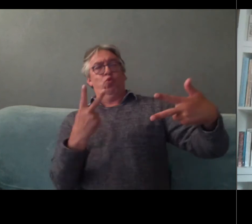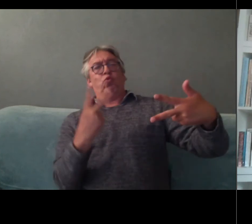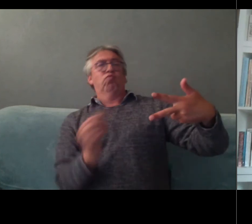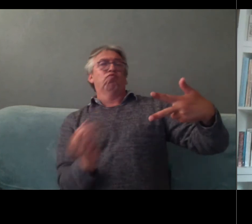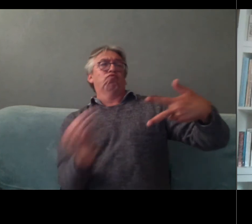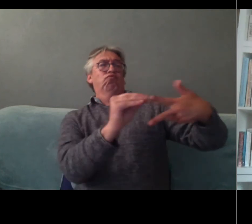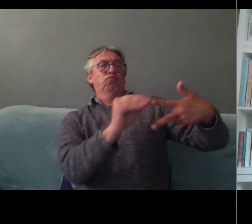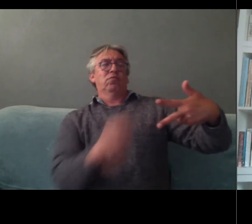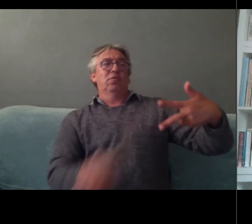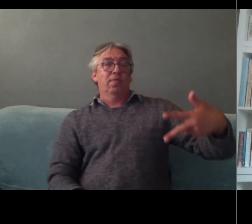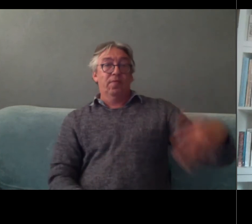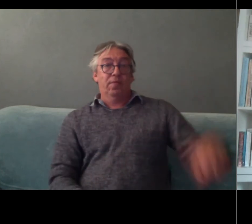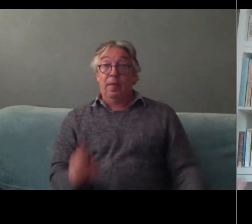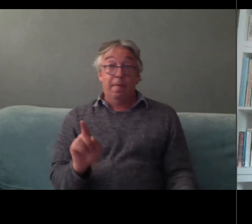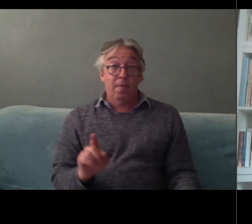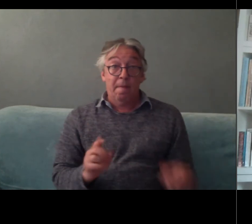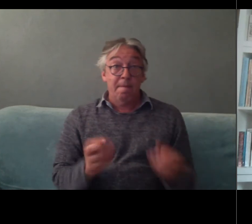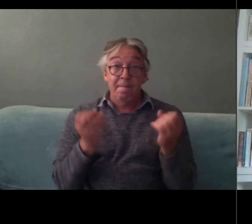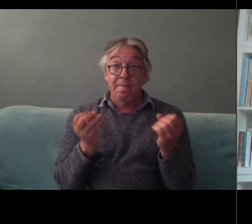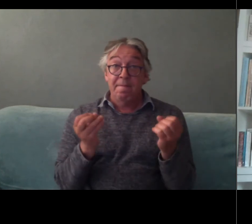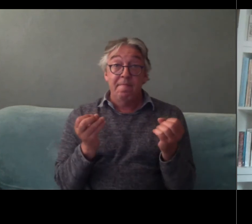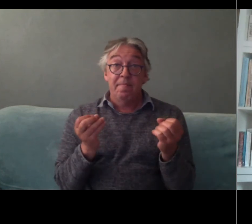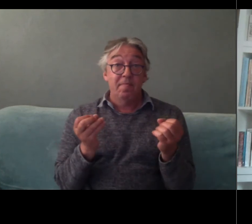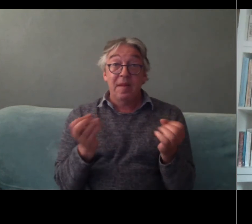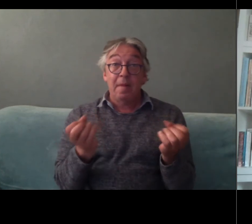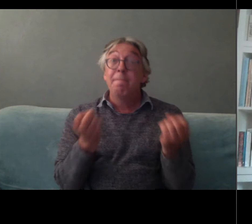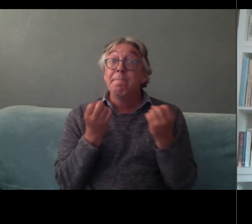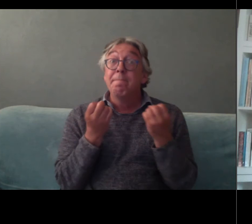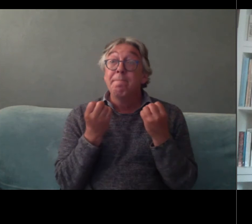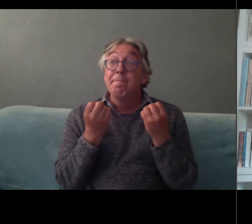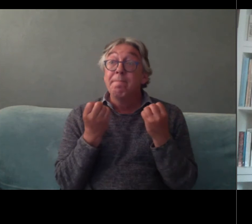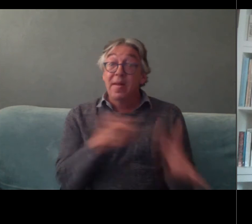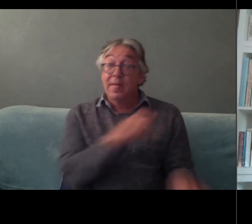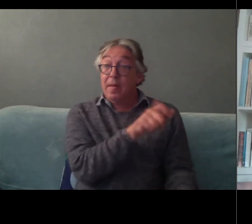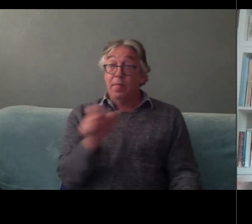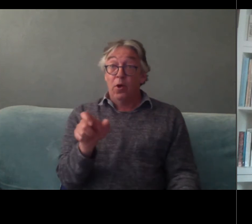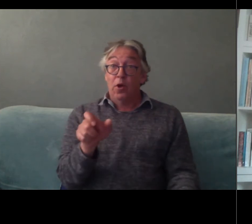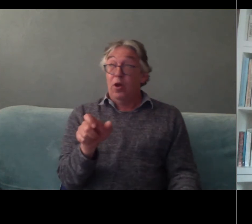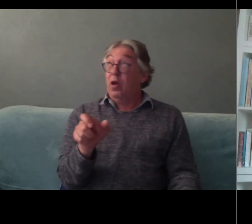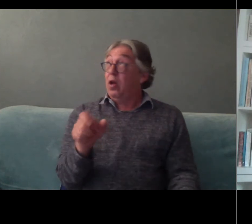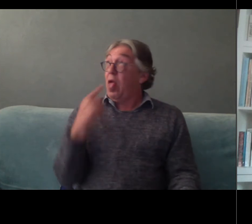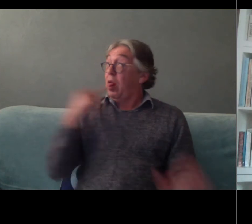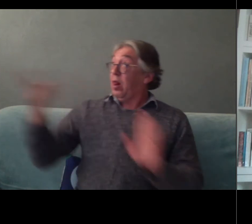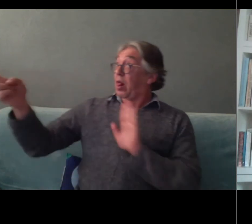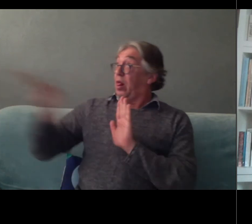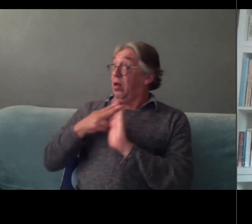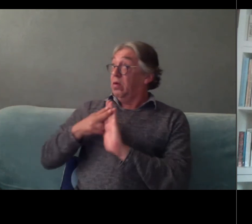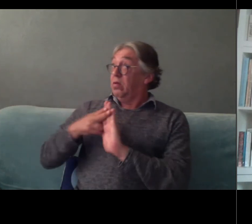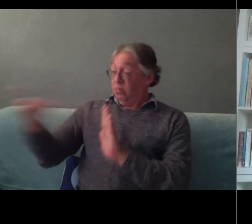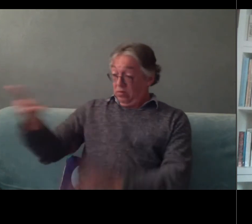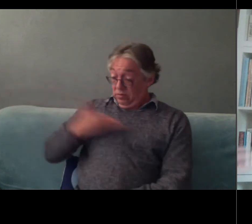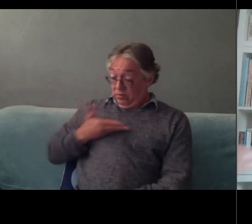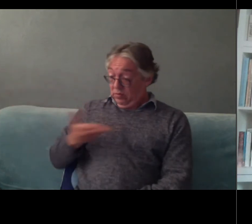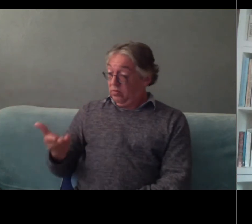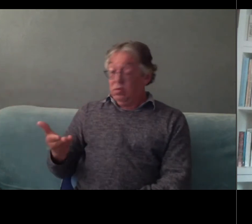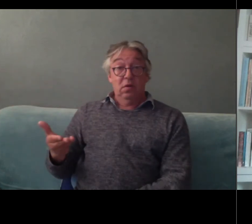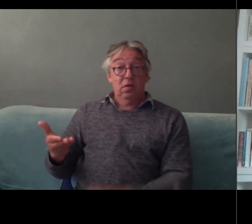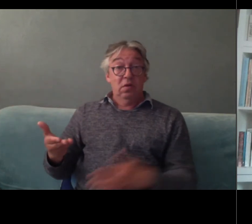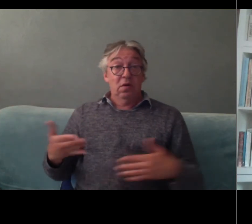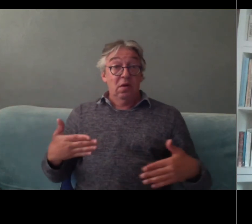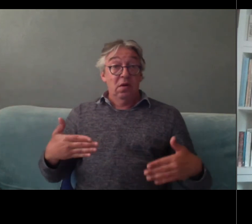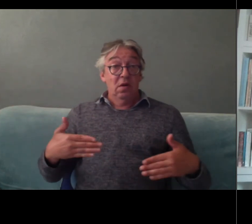court cases because so many people are not happy with what the commission has said. And that's quite